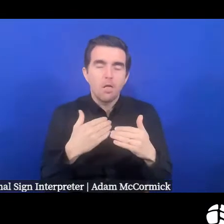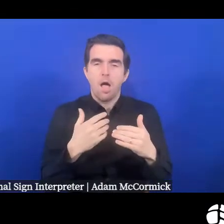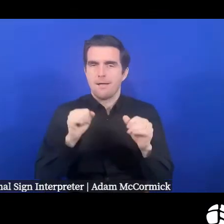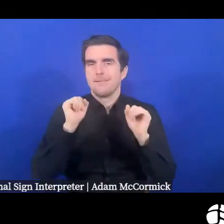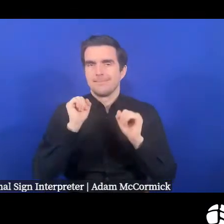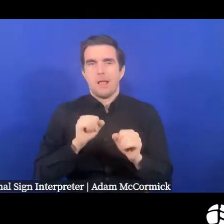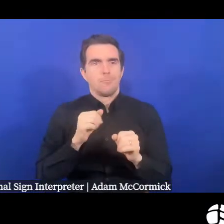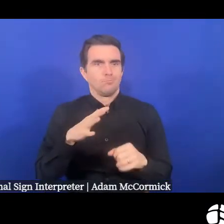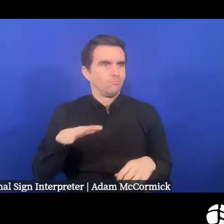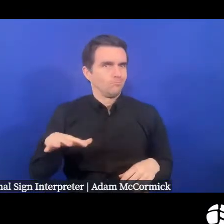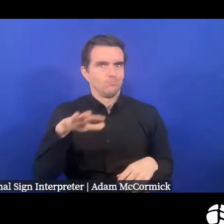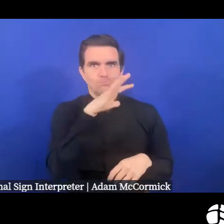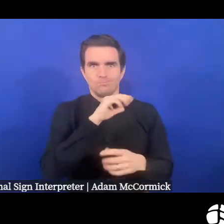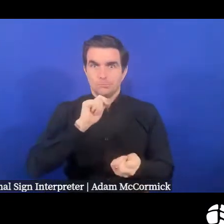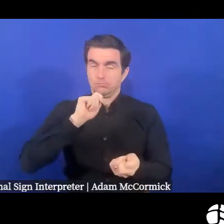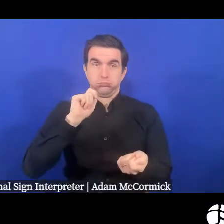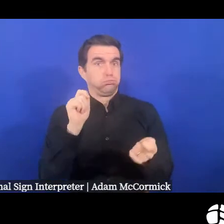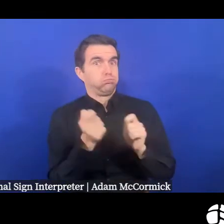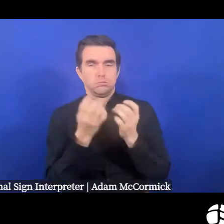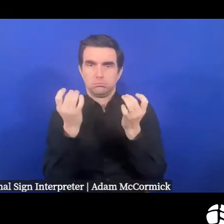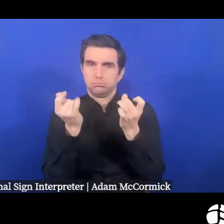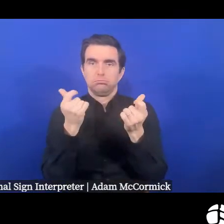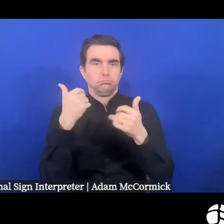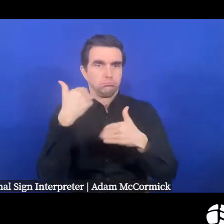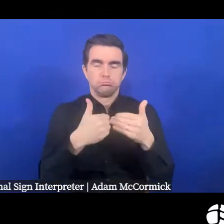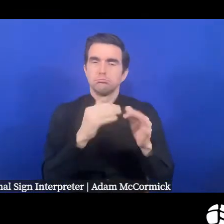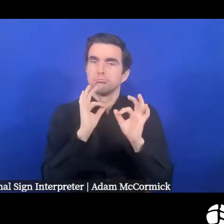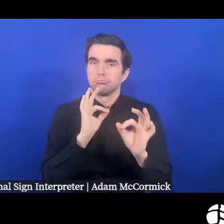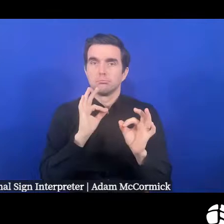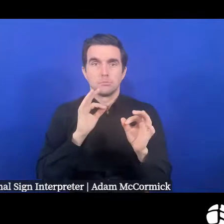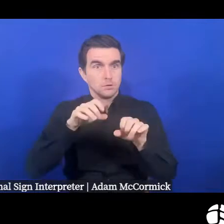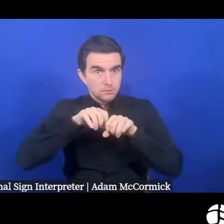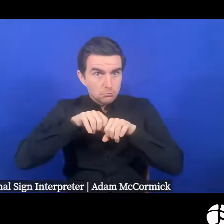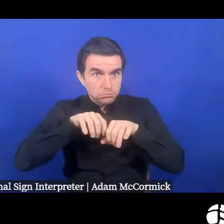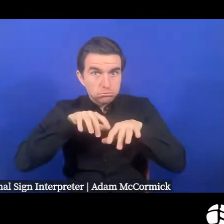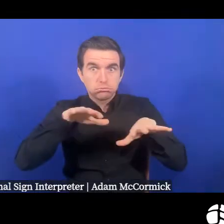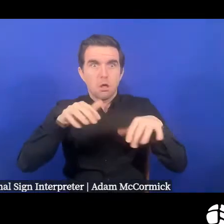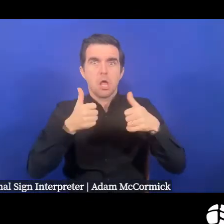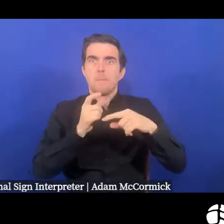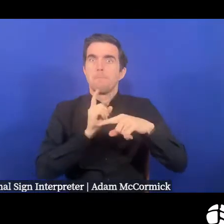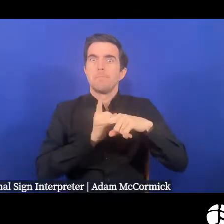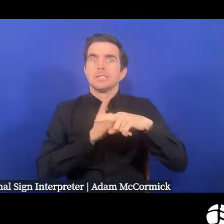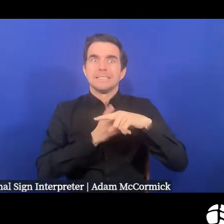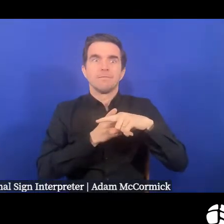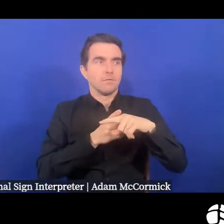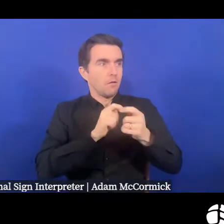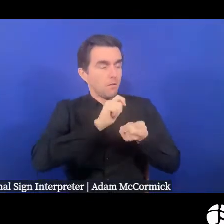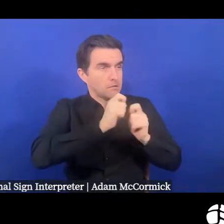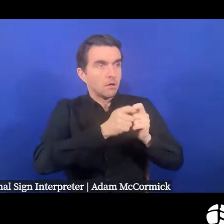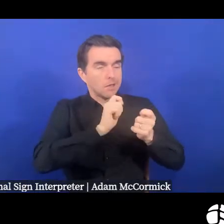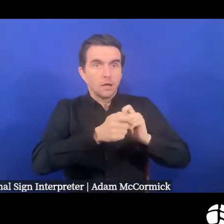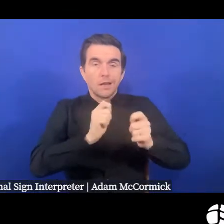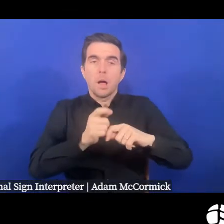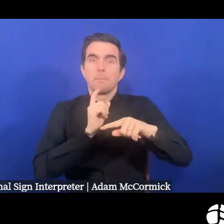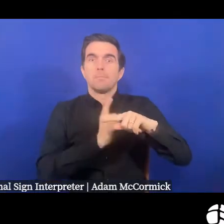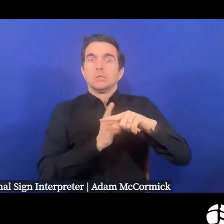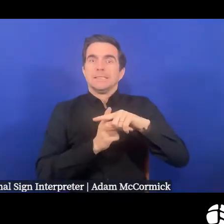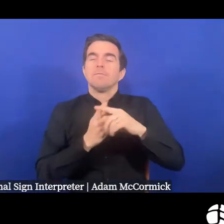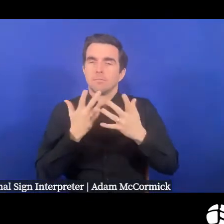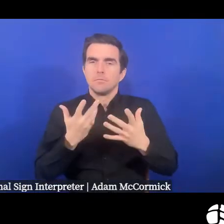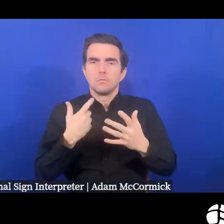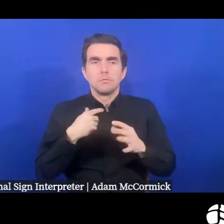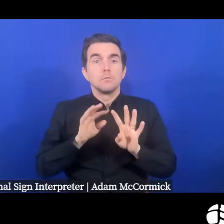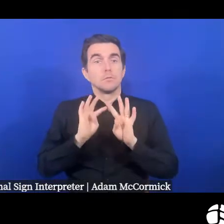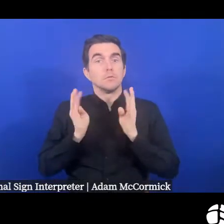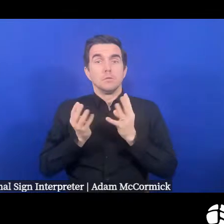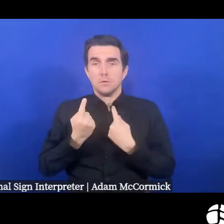brings and seeks partners actively in policies, events, and